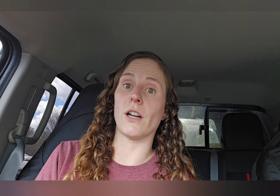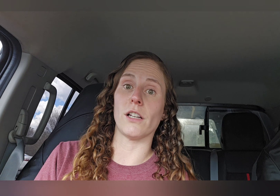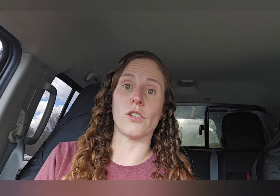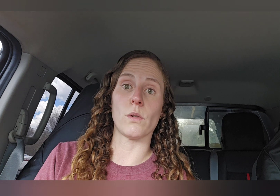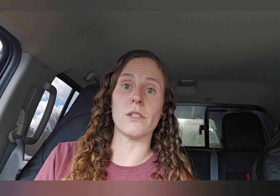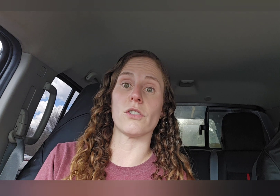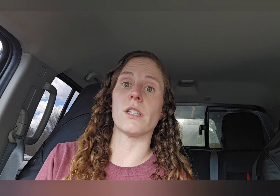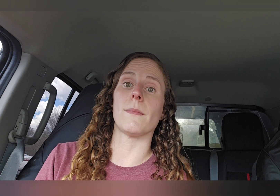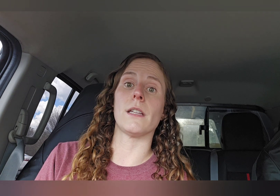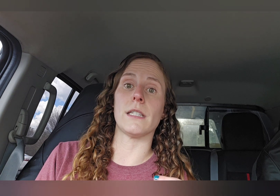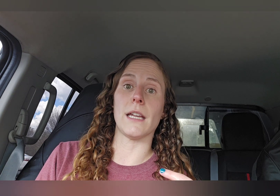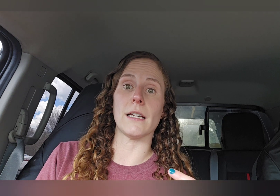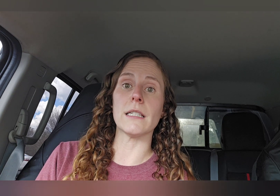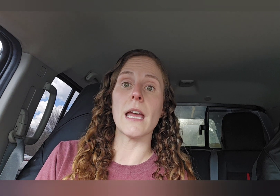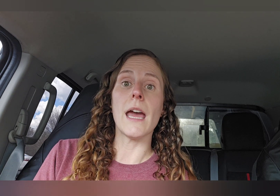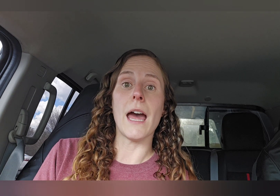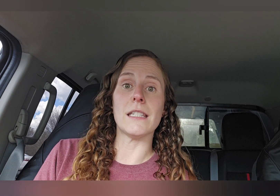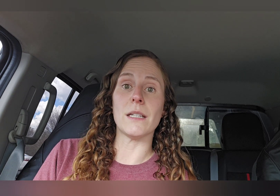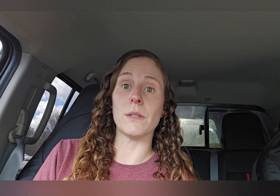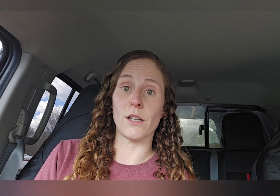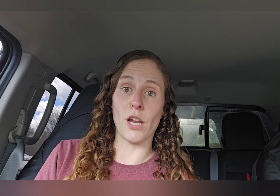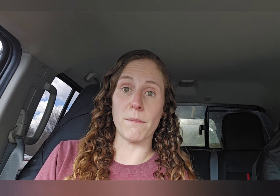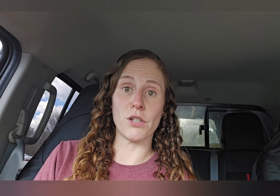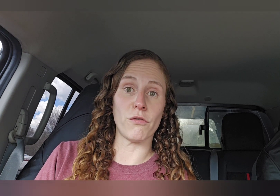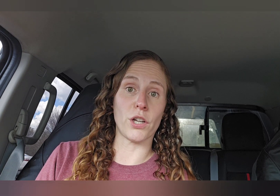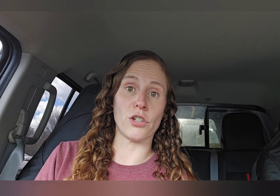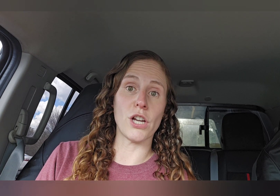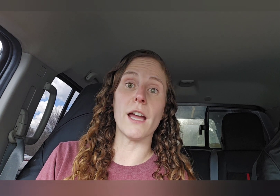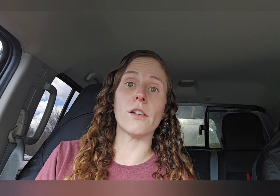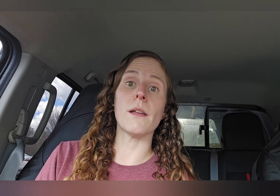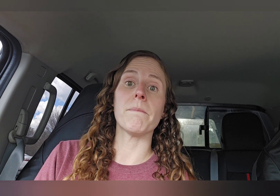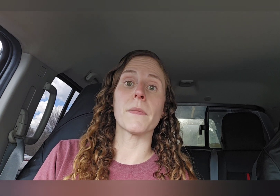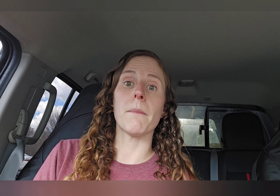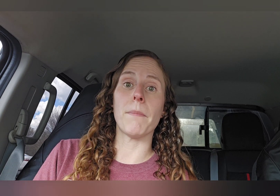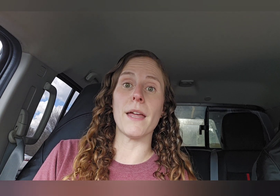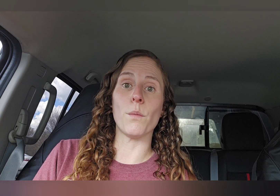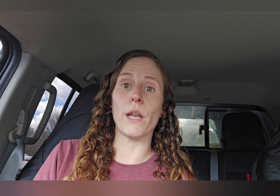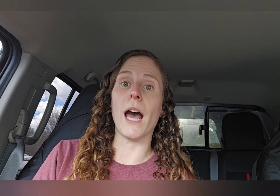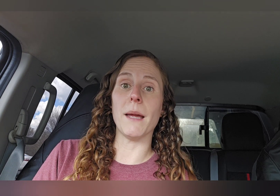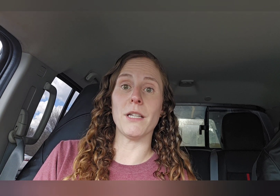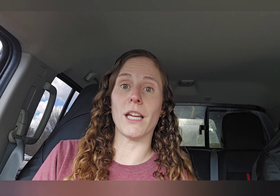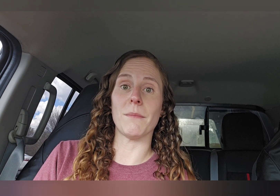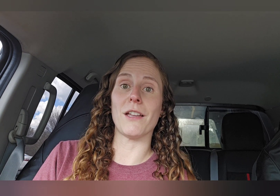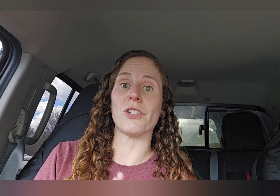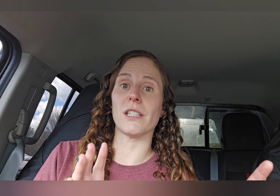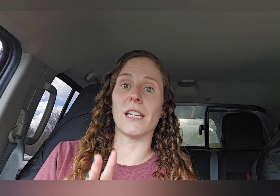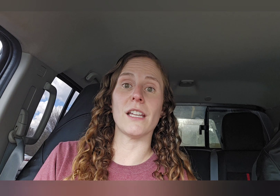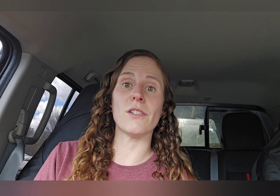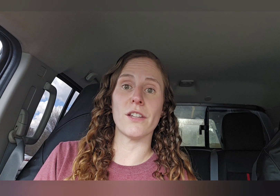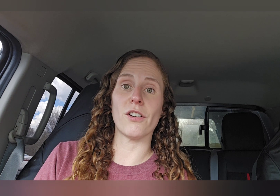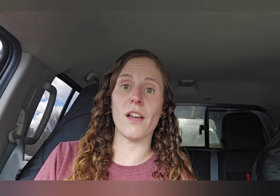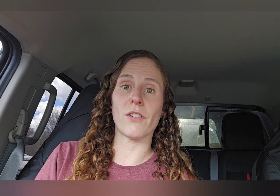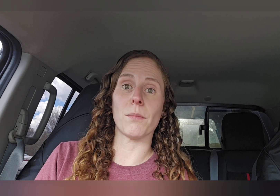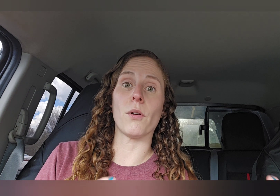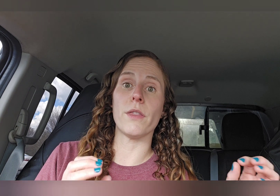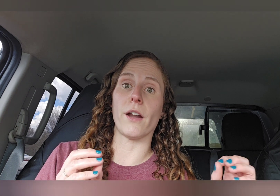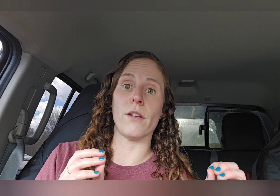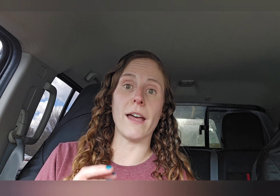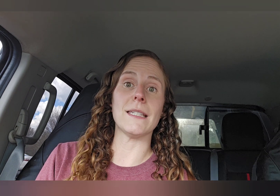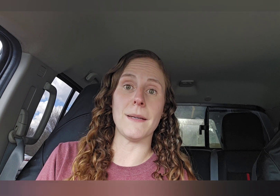starting to research some of these things and see what's a good option for your child. But what I'm talking about is just kiddos that are nonverbal. They're not